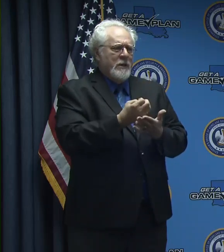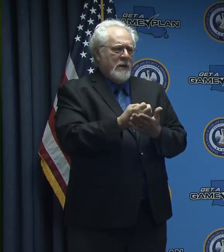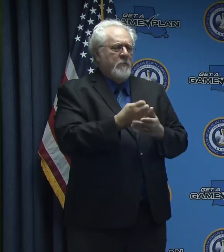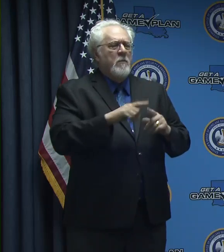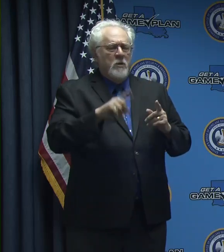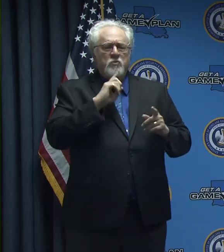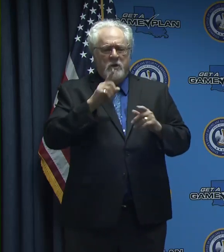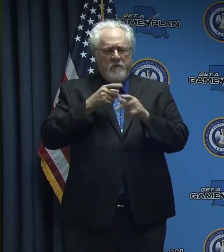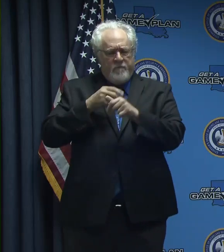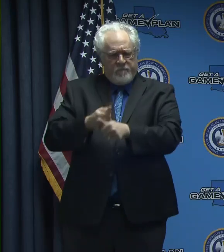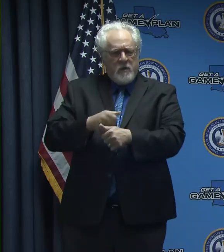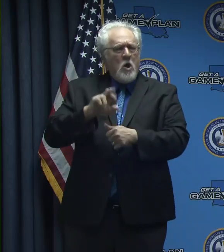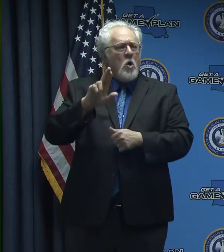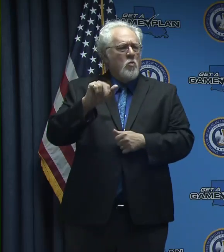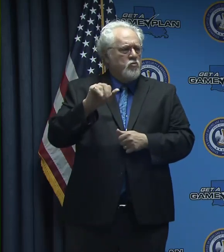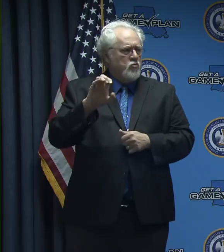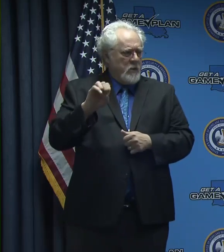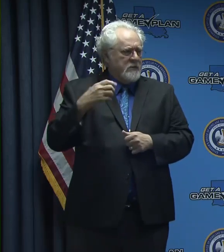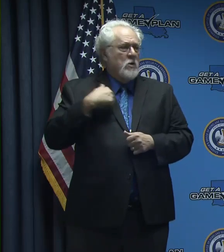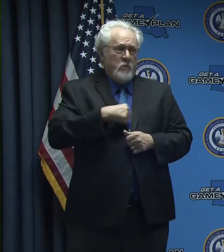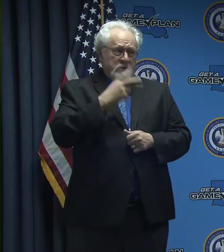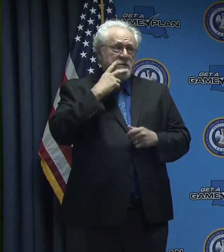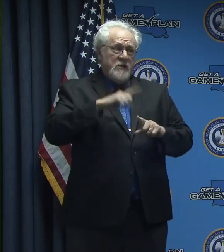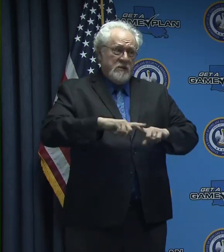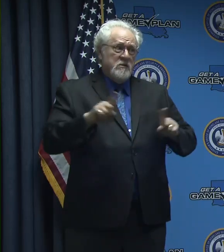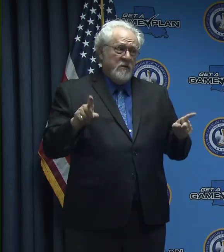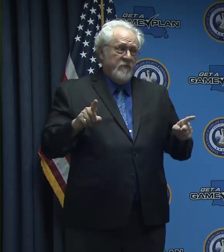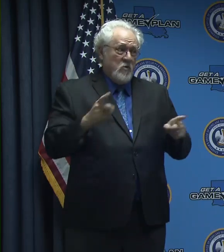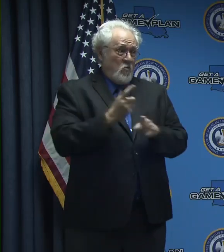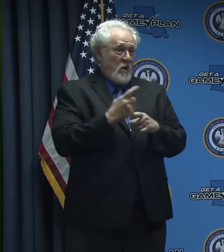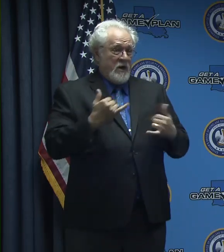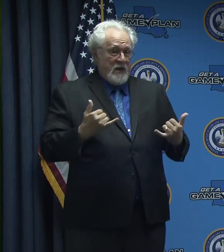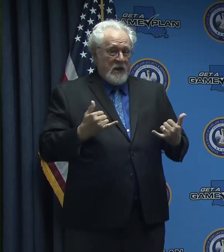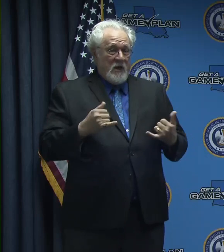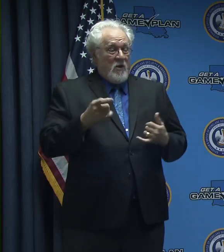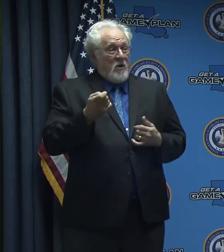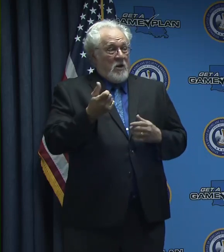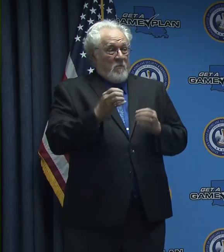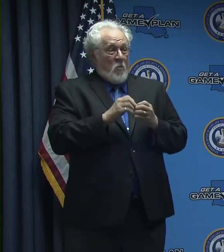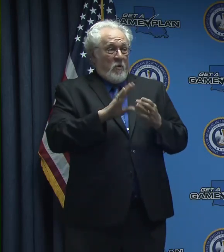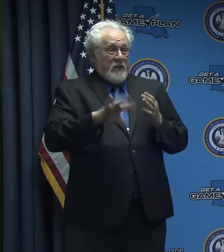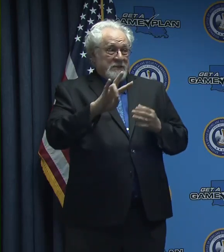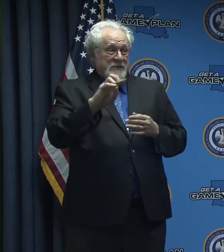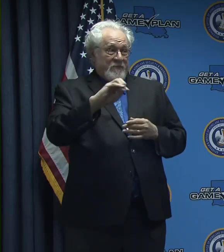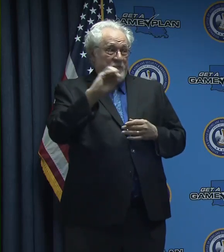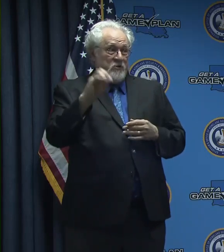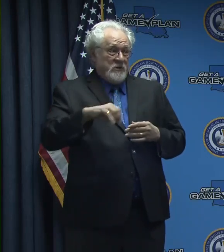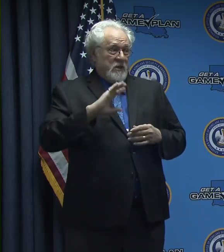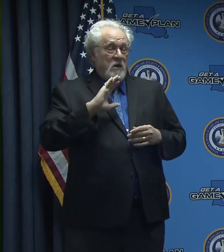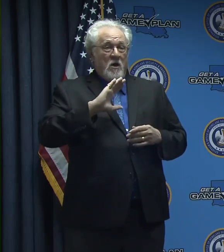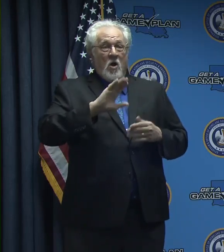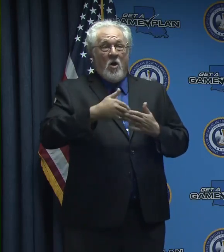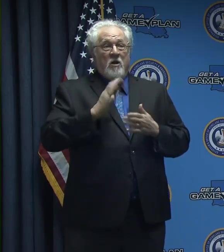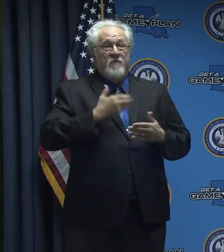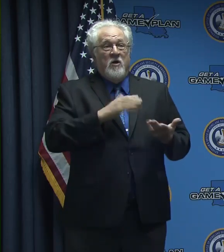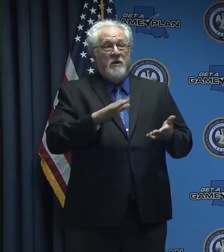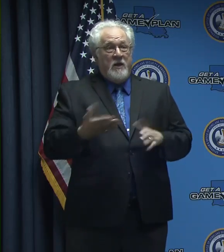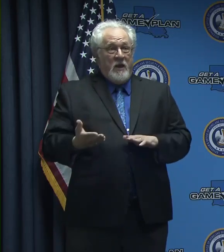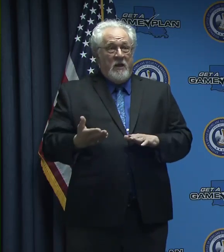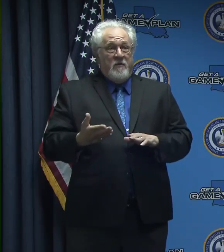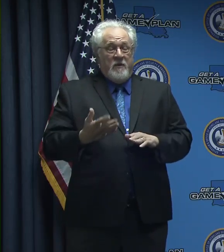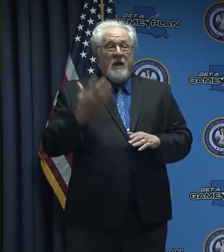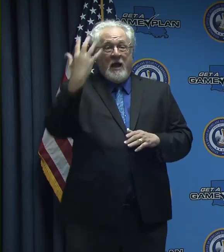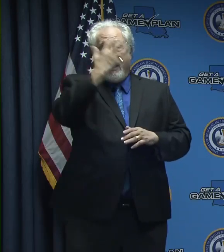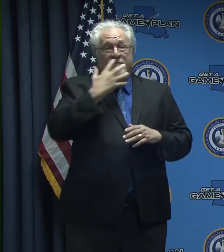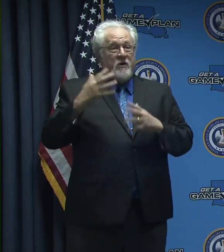race. And as I mentioned earlier, we are seeing a disparity, because right now, slightly more than 70% of all of our deaths are